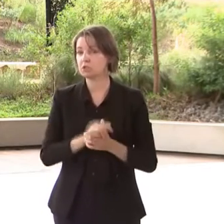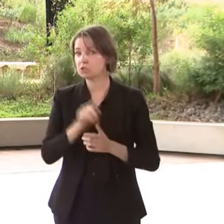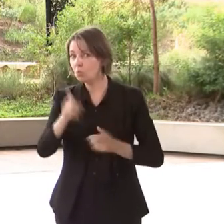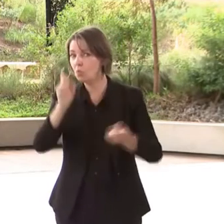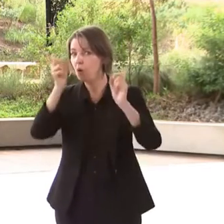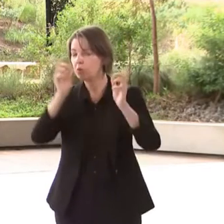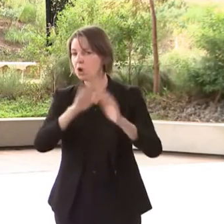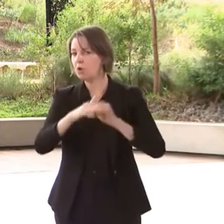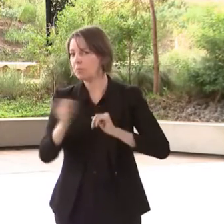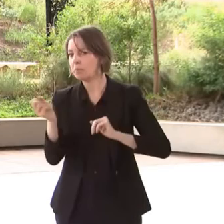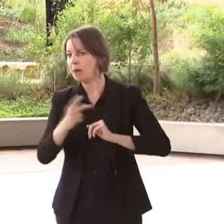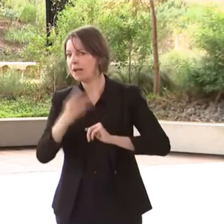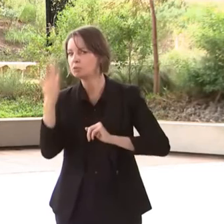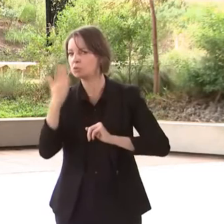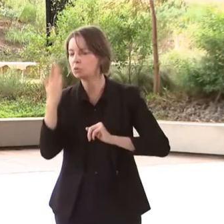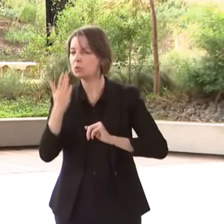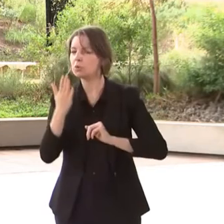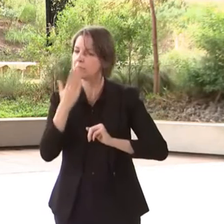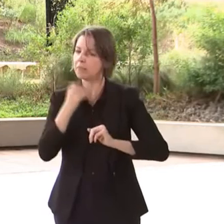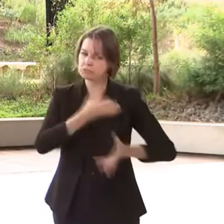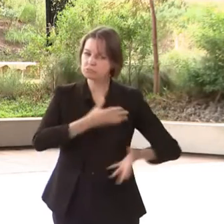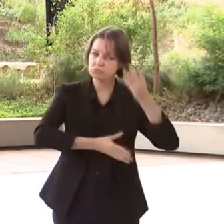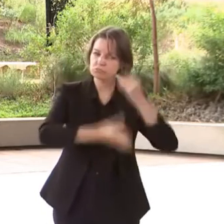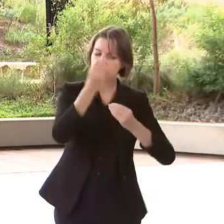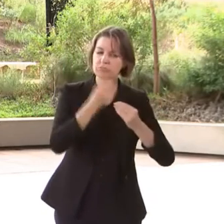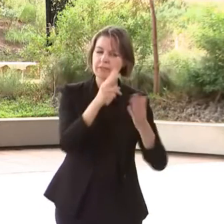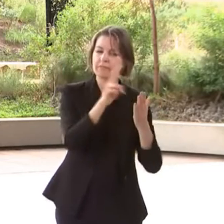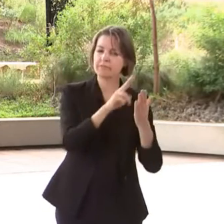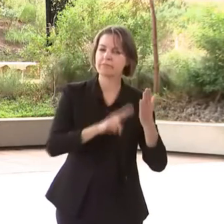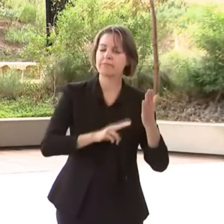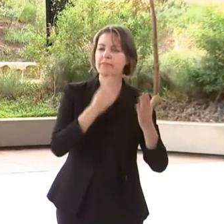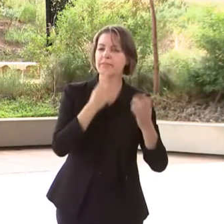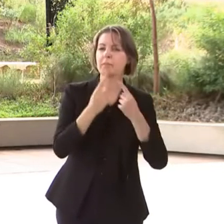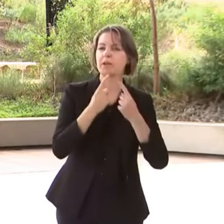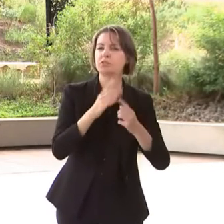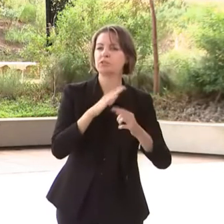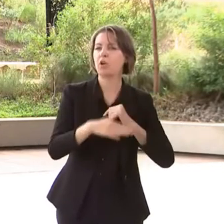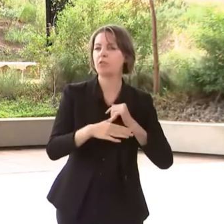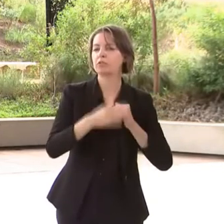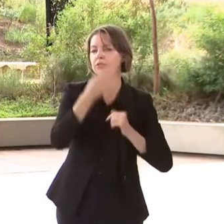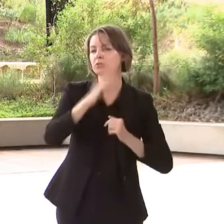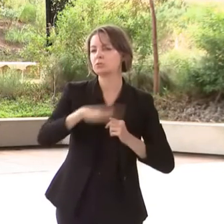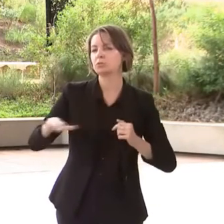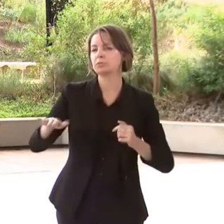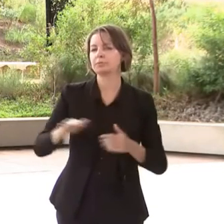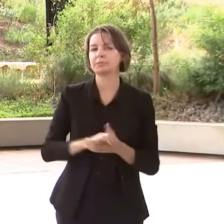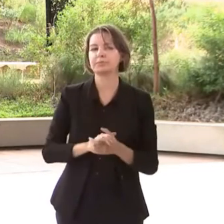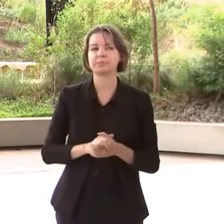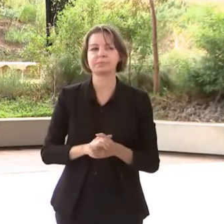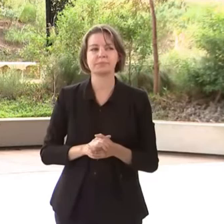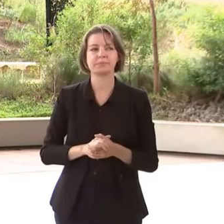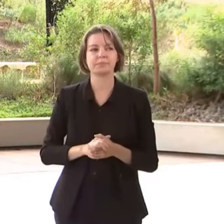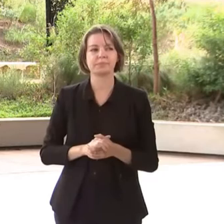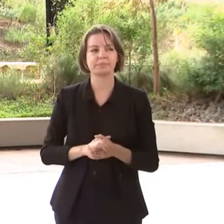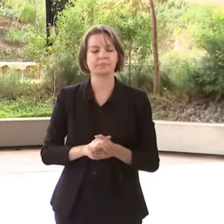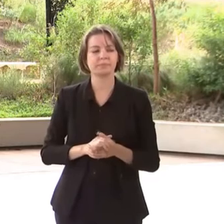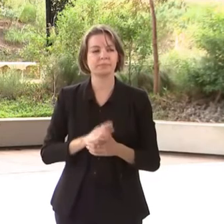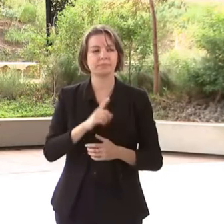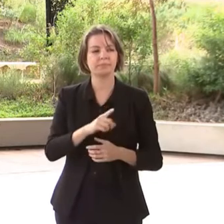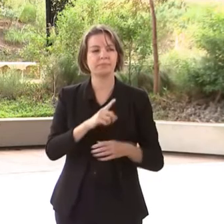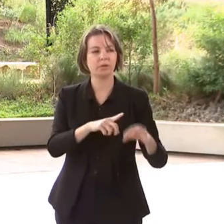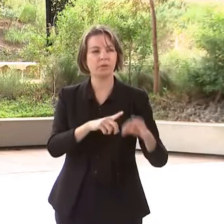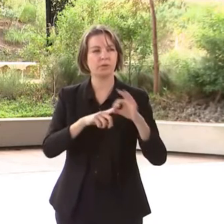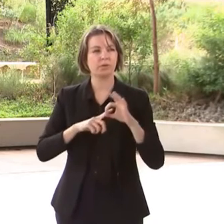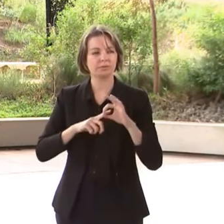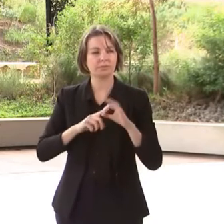so that they can actually have the best possible information. Your modelling has constantly been tracking ICU and hospital rates compared to,